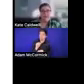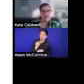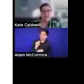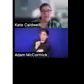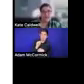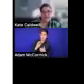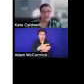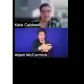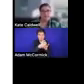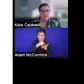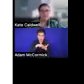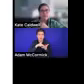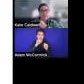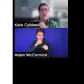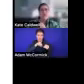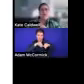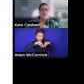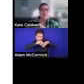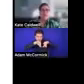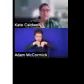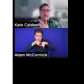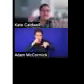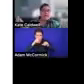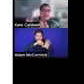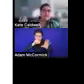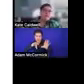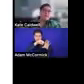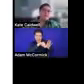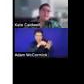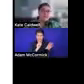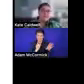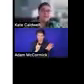every single point. So what